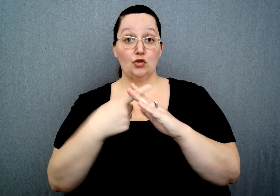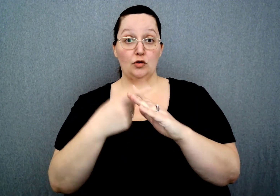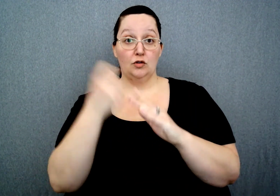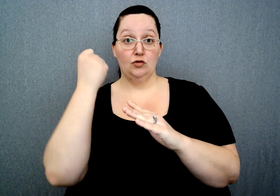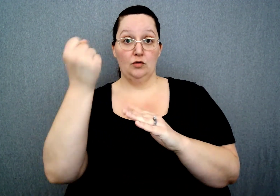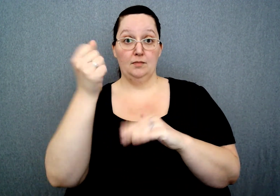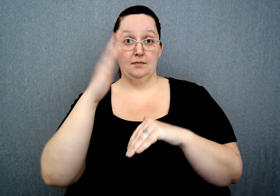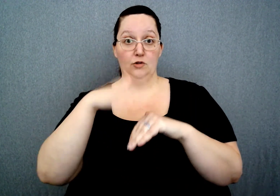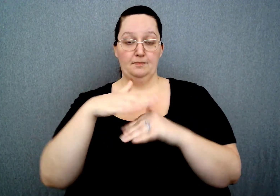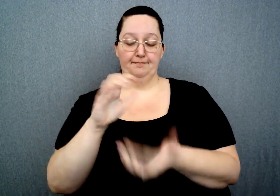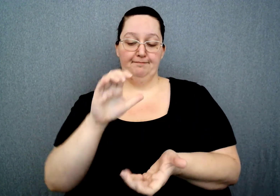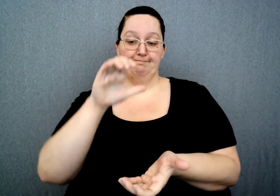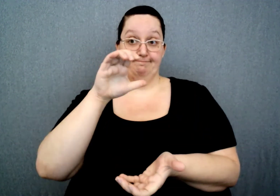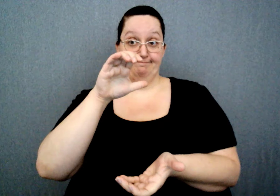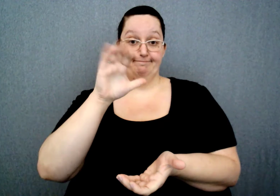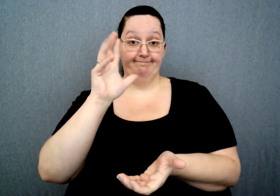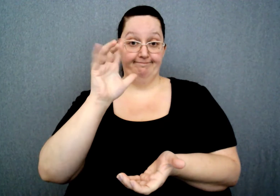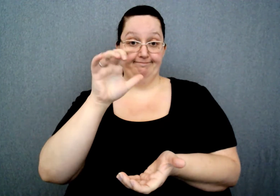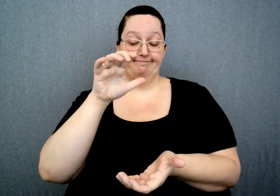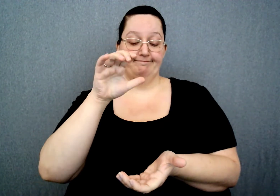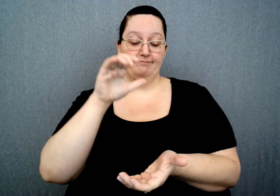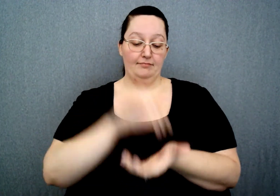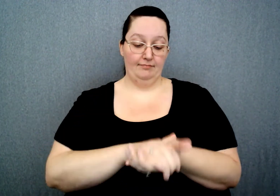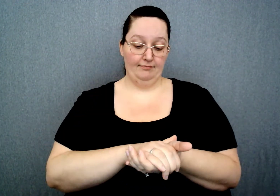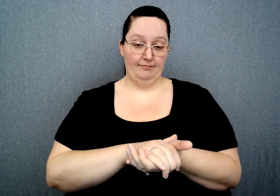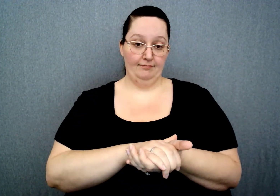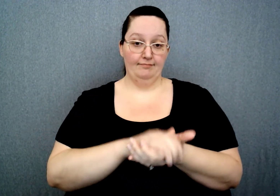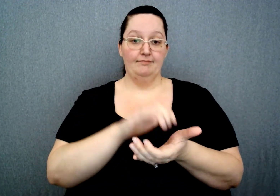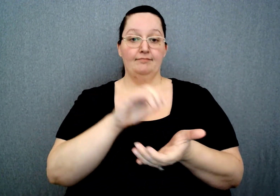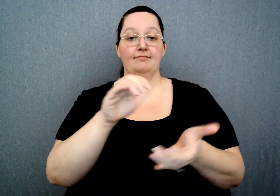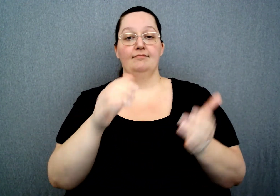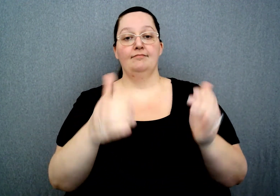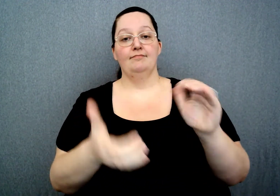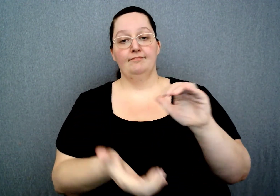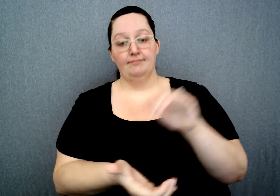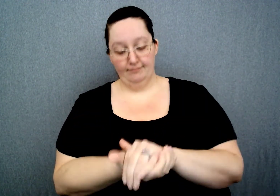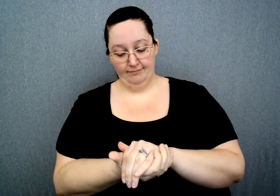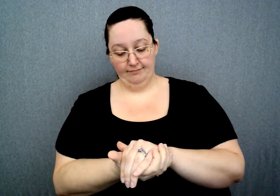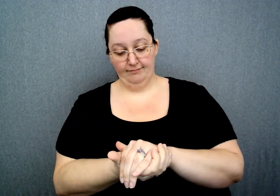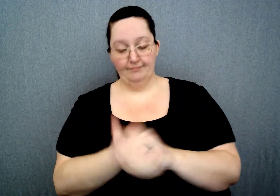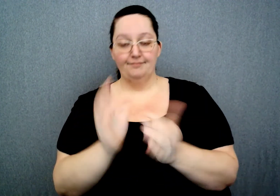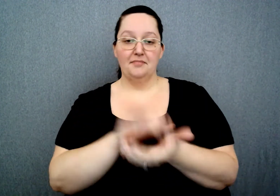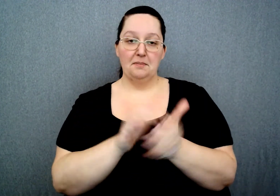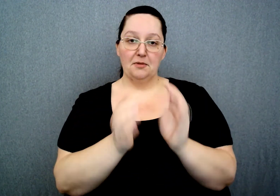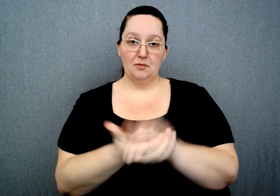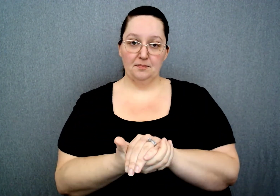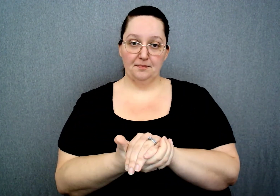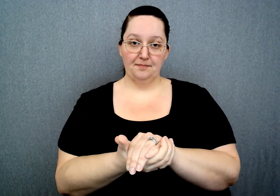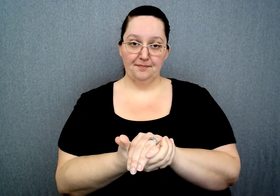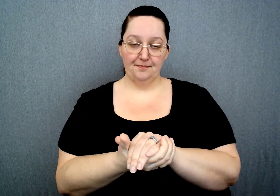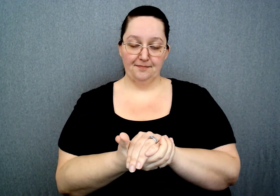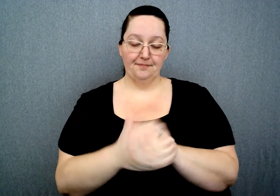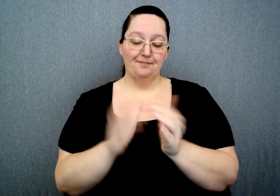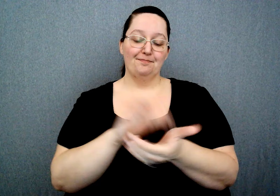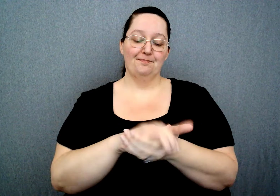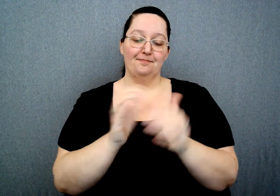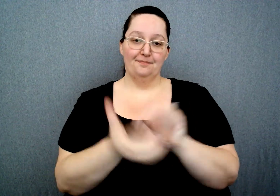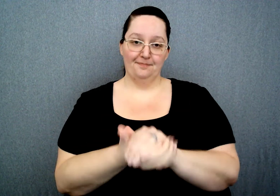Hamburger. You start with your dominant on top, like the sign Mary, but then you flip it over. Do it again,